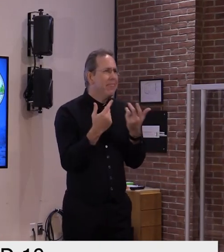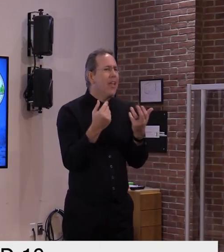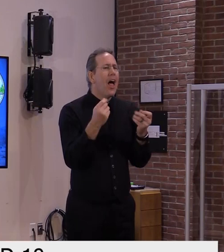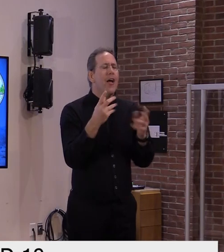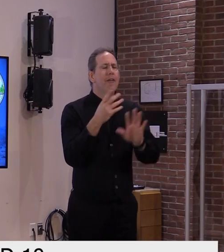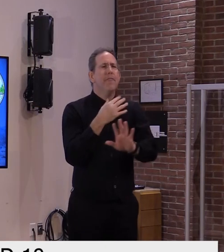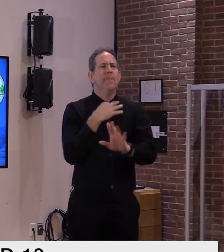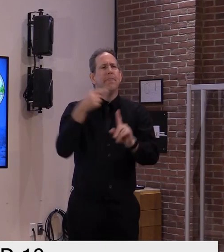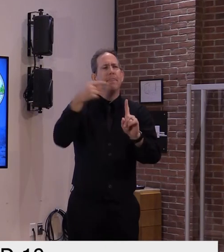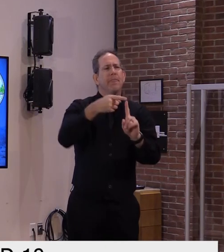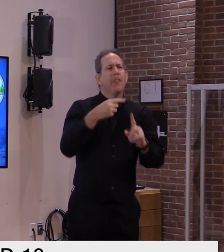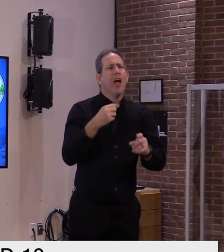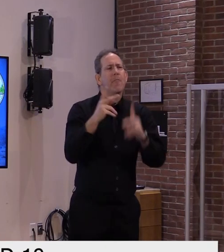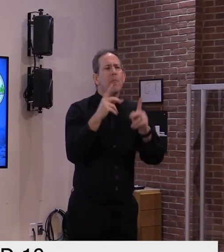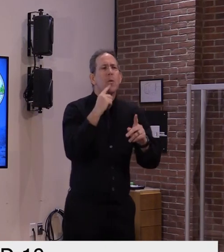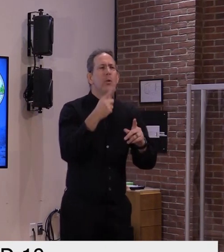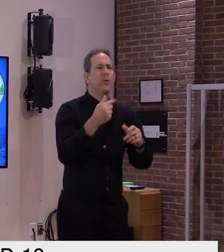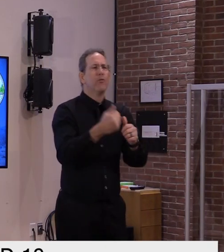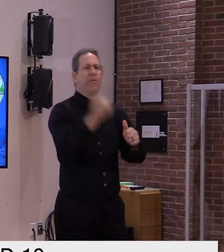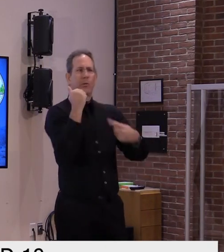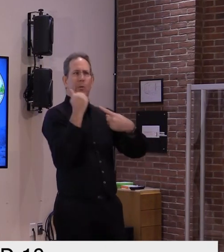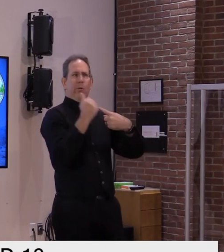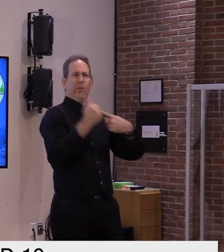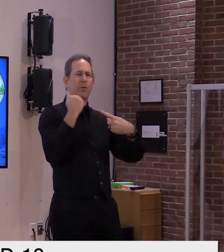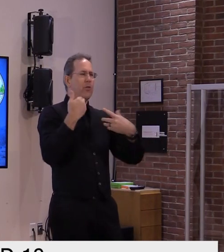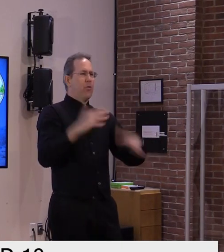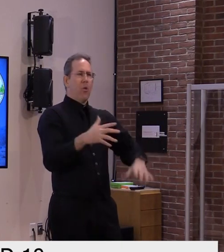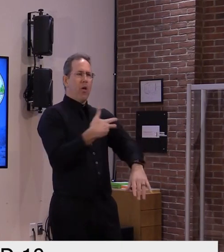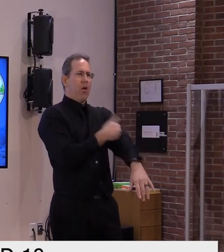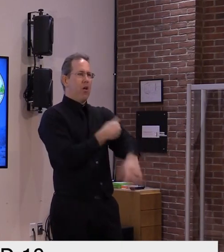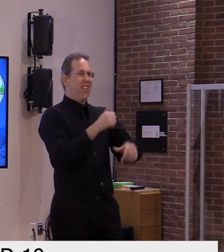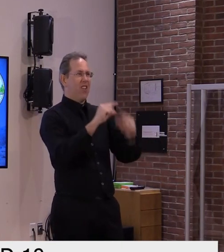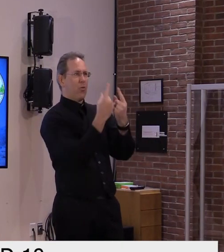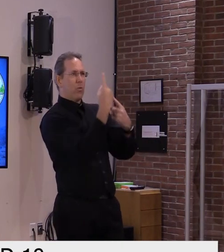Yeah, we don't have more than anecdotal data right now,